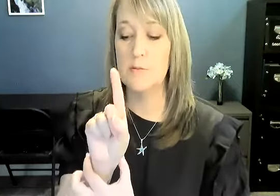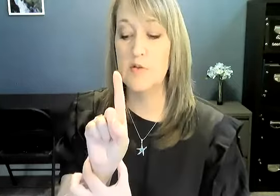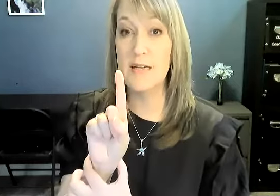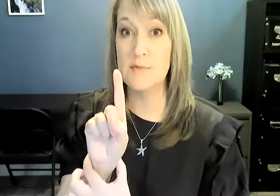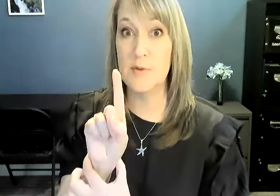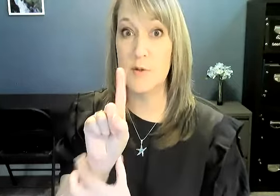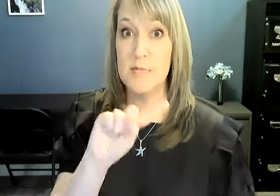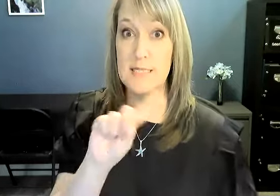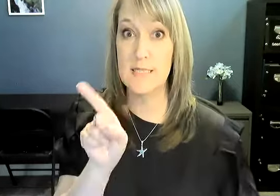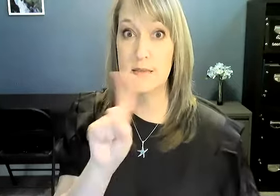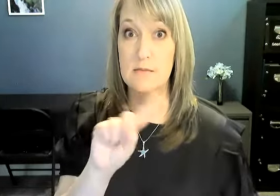Movement comes from your wrists.